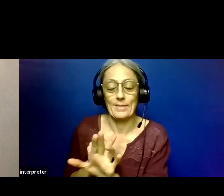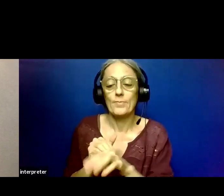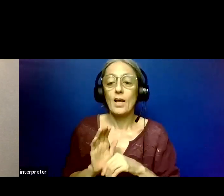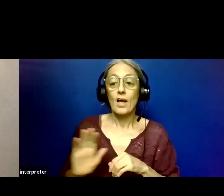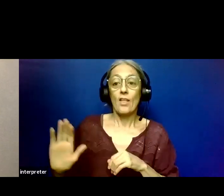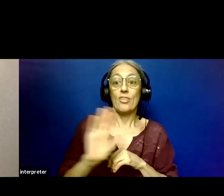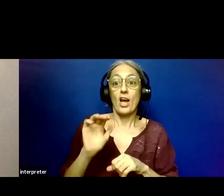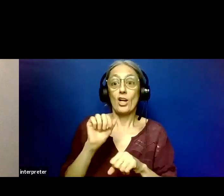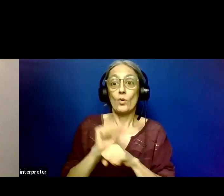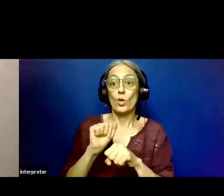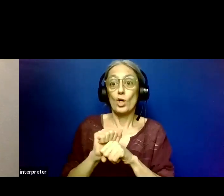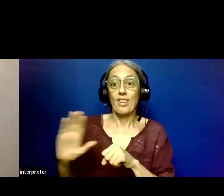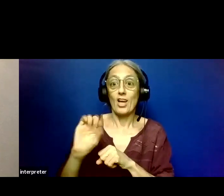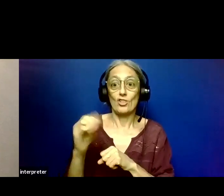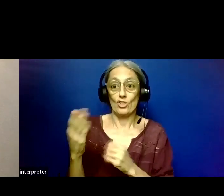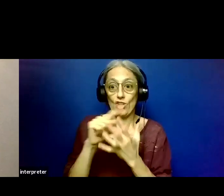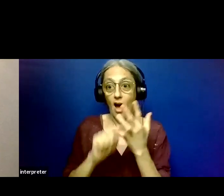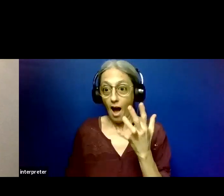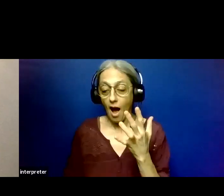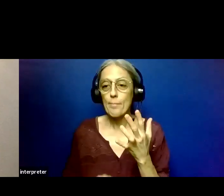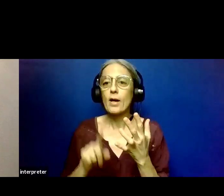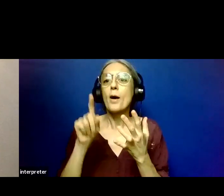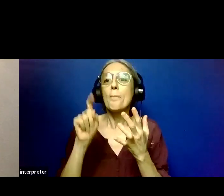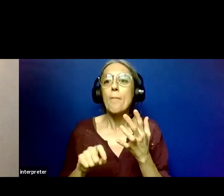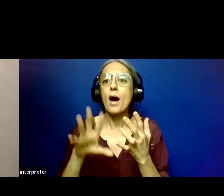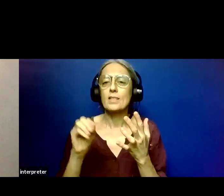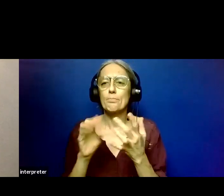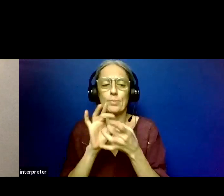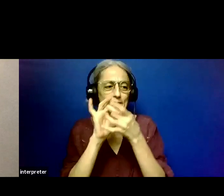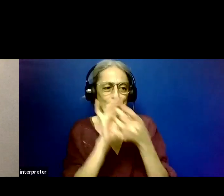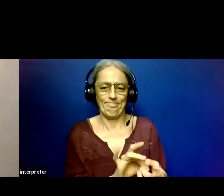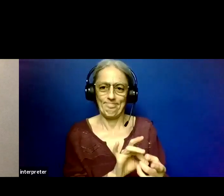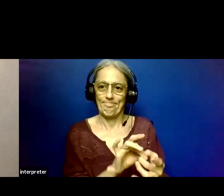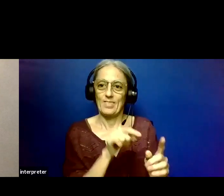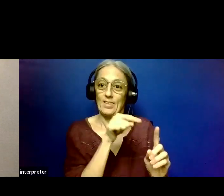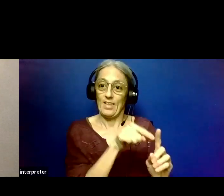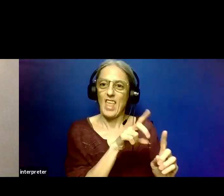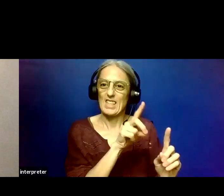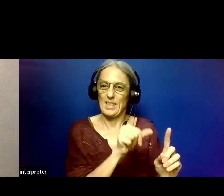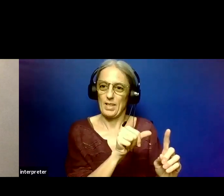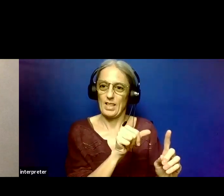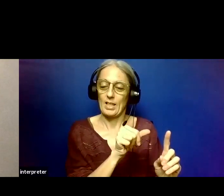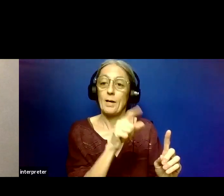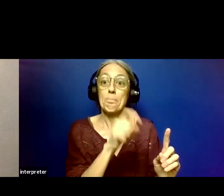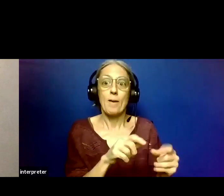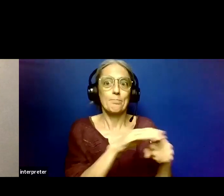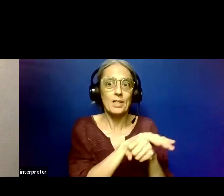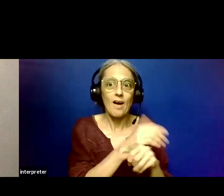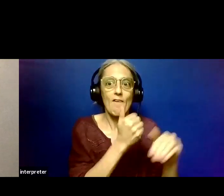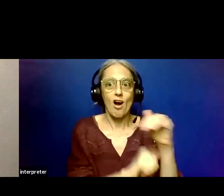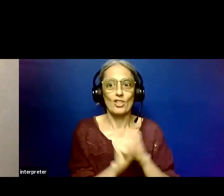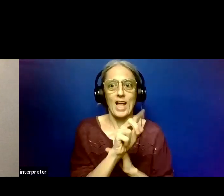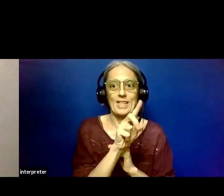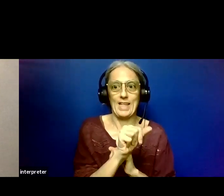perform must relate directly to the person's disability under the ADA. Now,